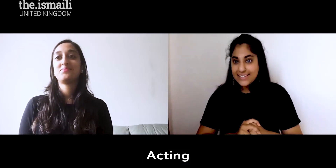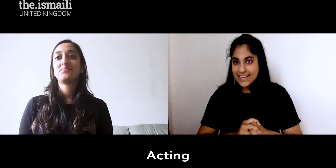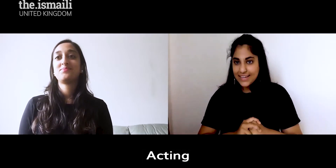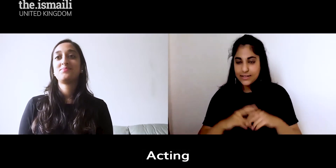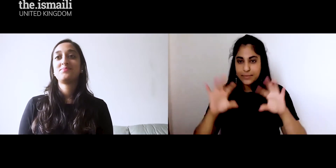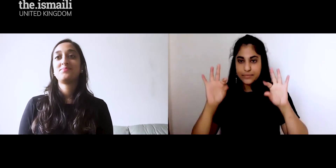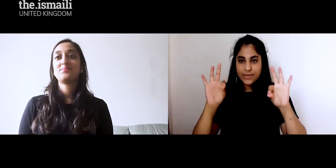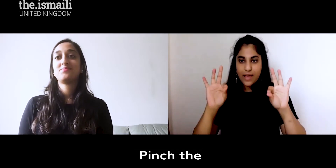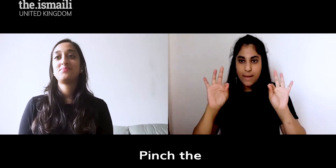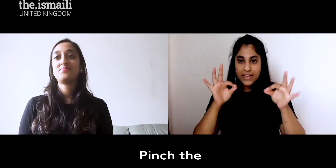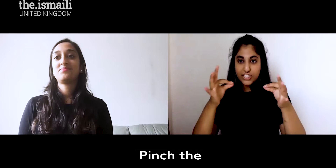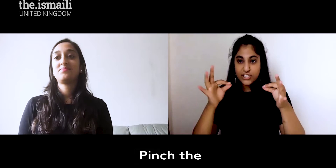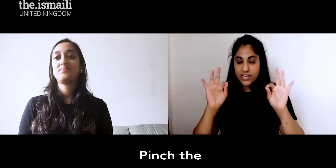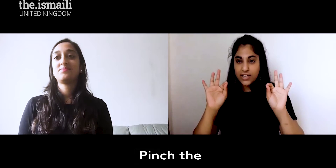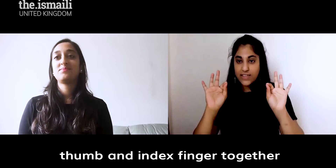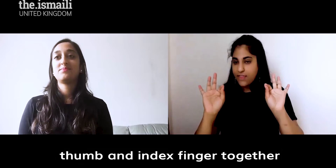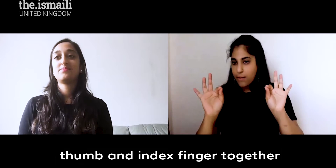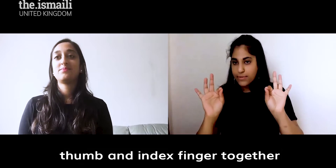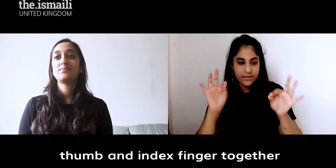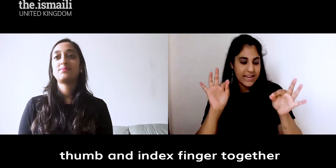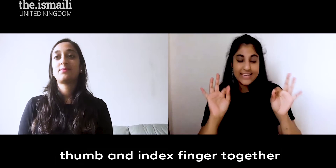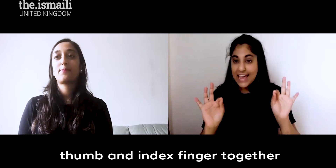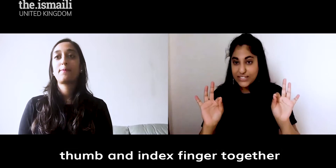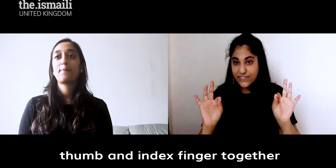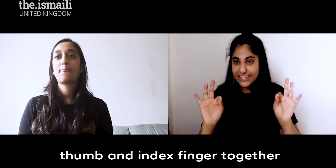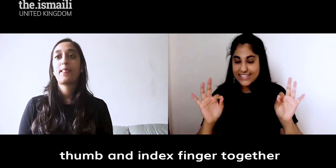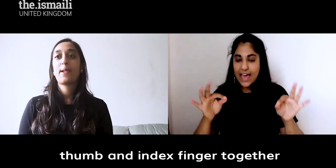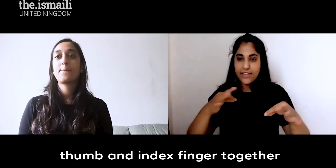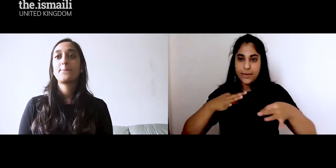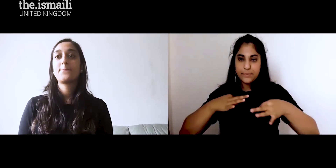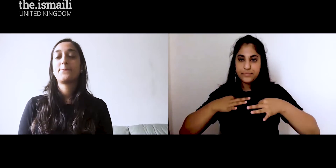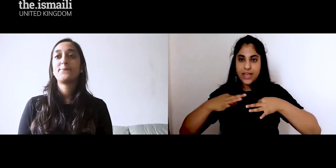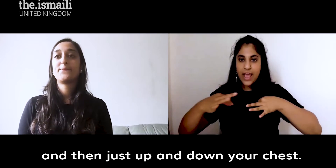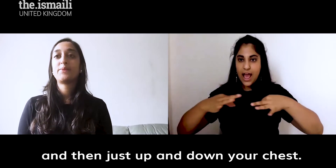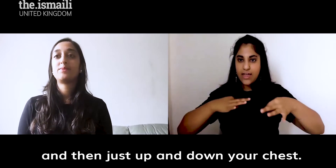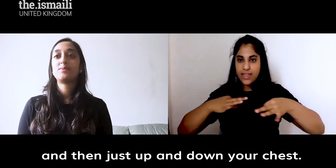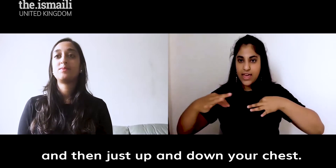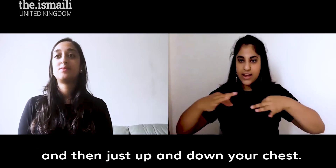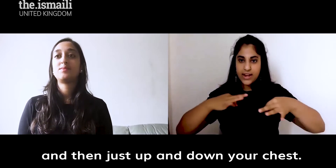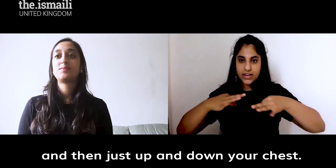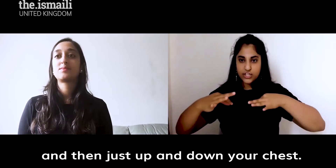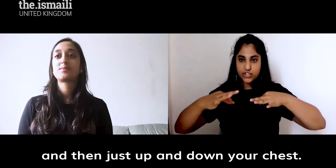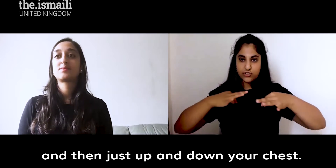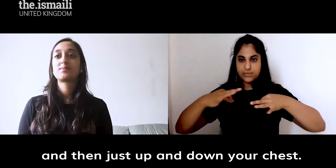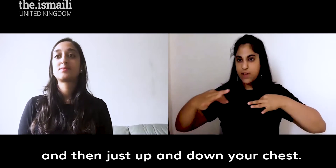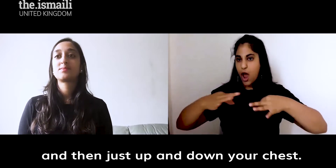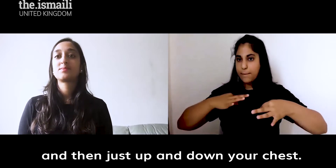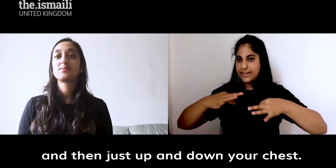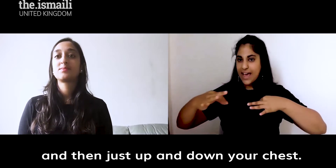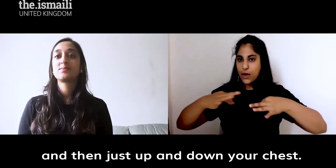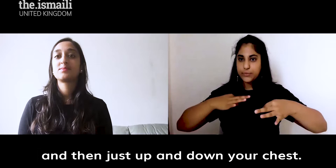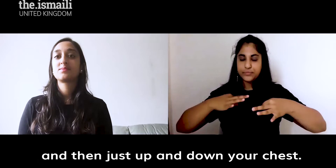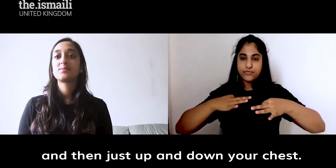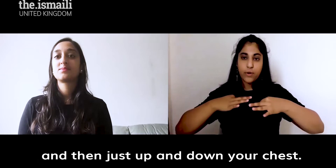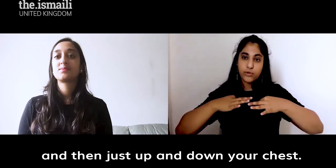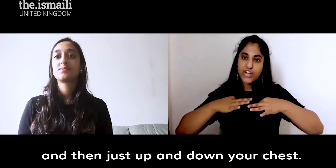Acting, pinch the thumb and index finger together and then just kind of up and down on your